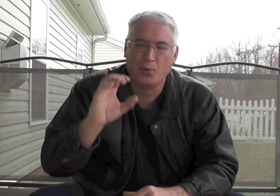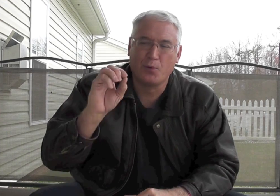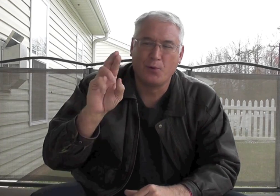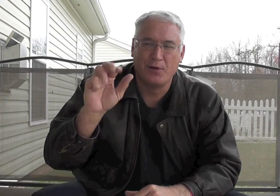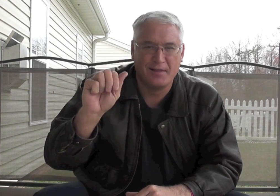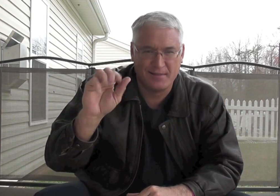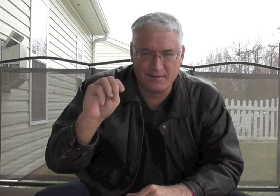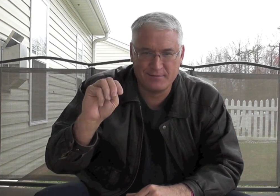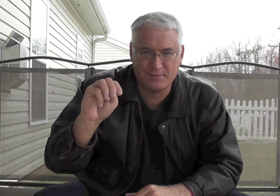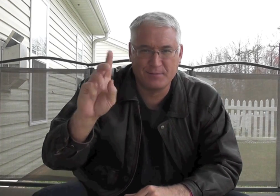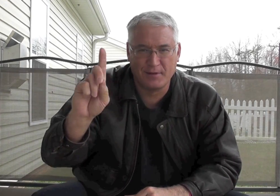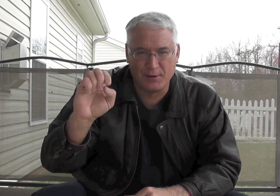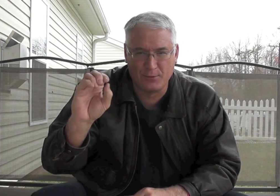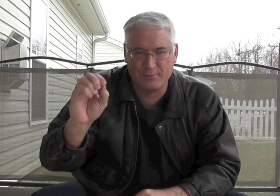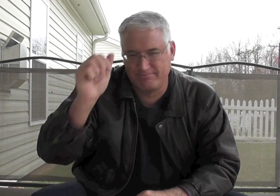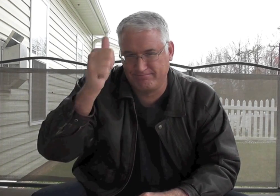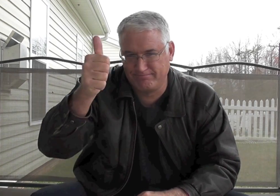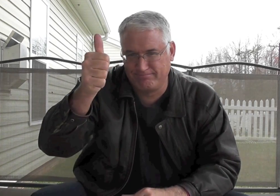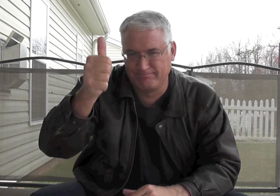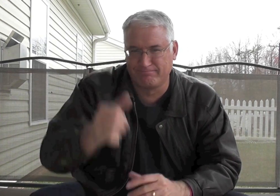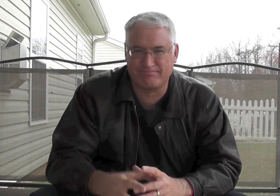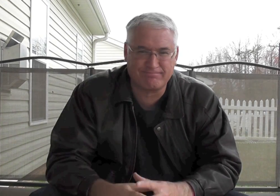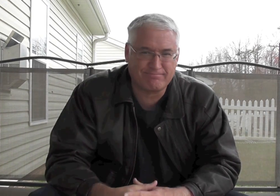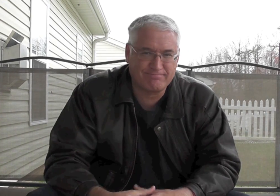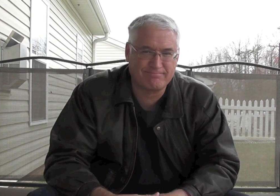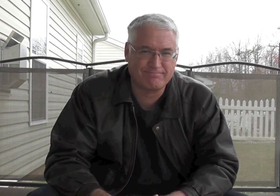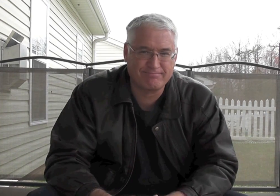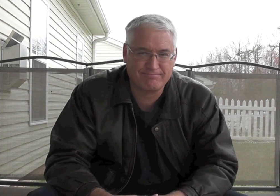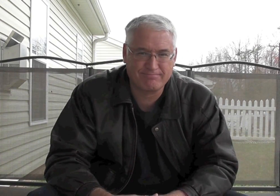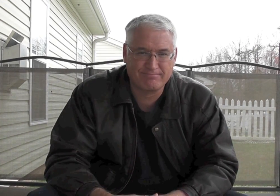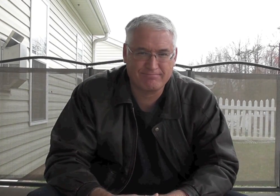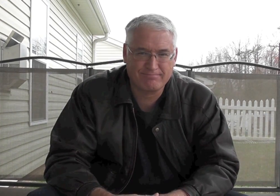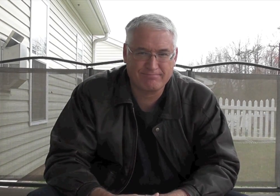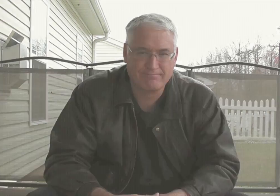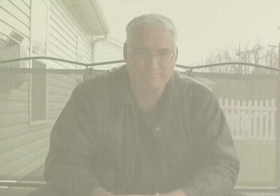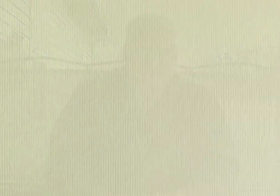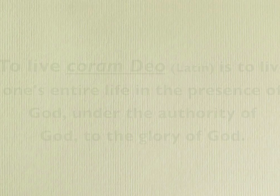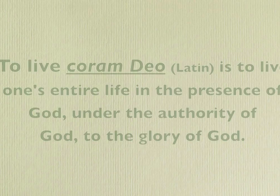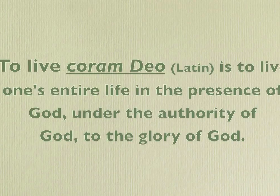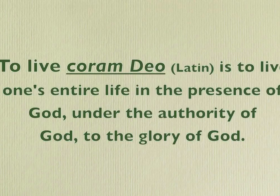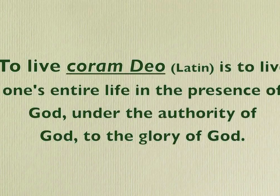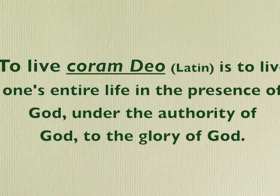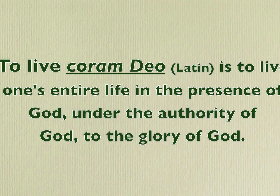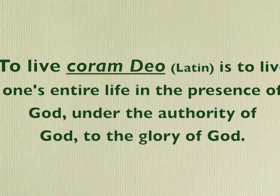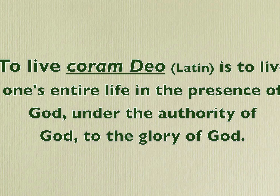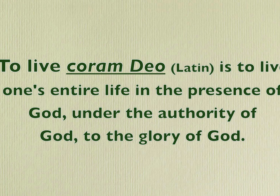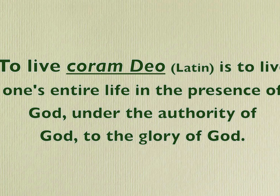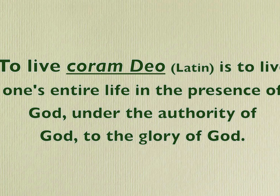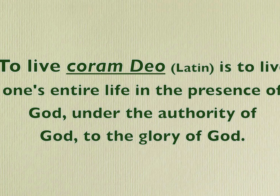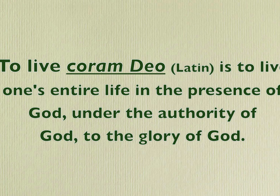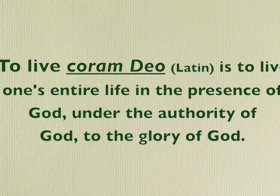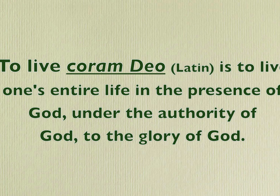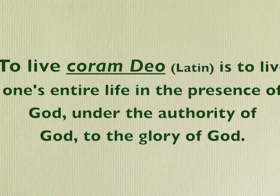Coram Deo. To live coram Deo is to live one's